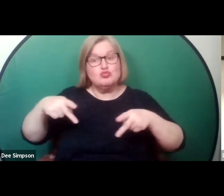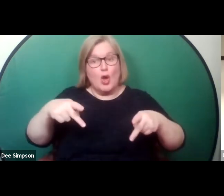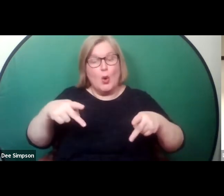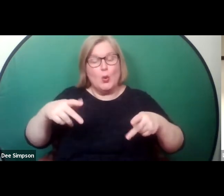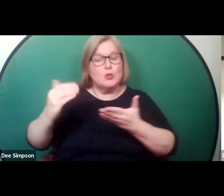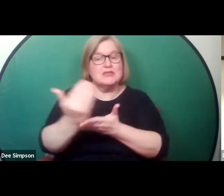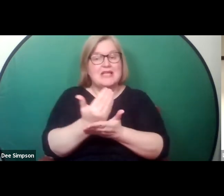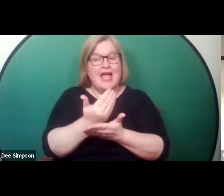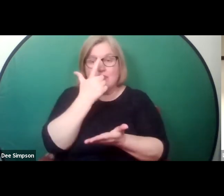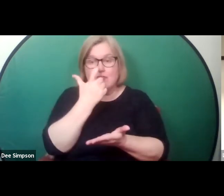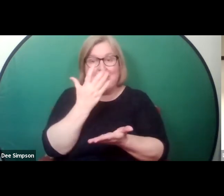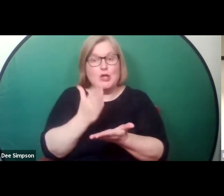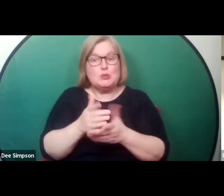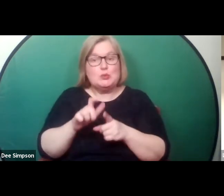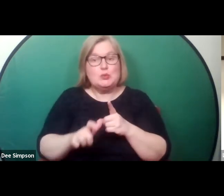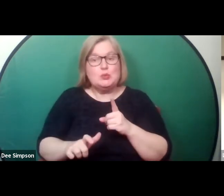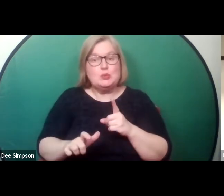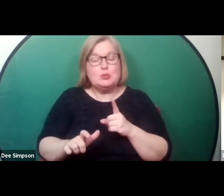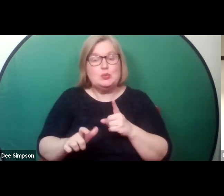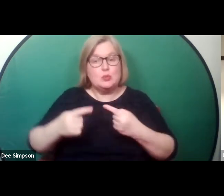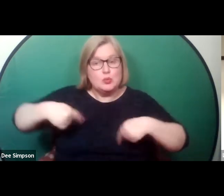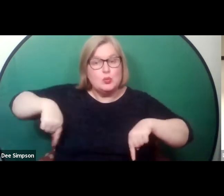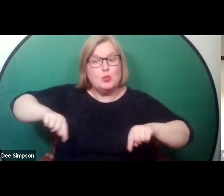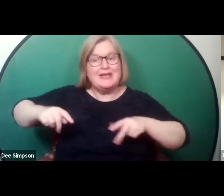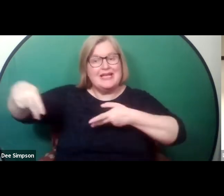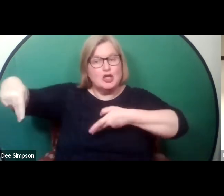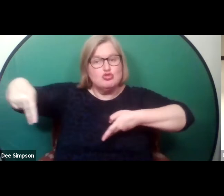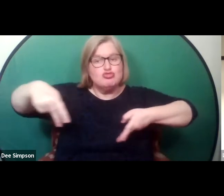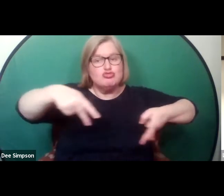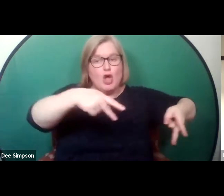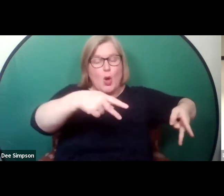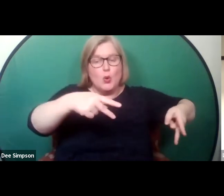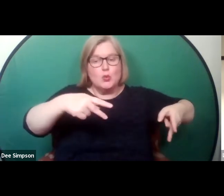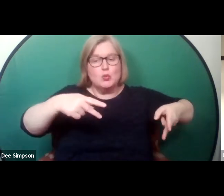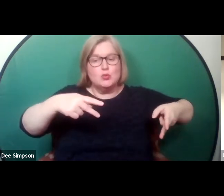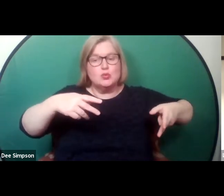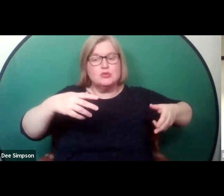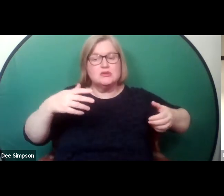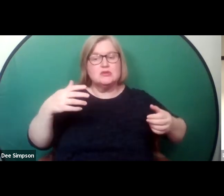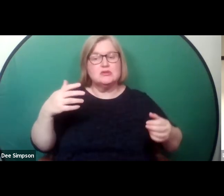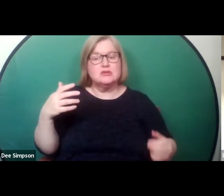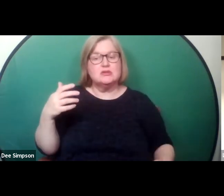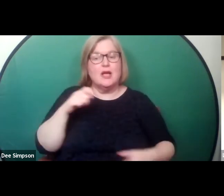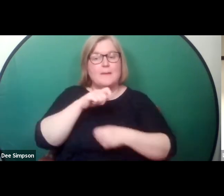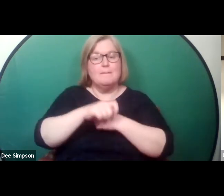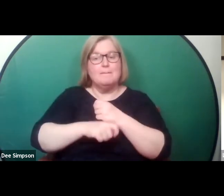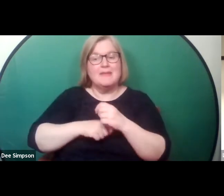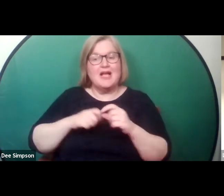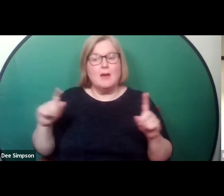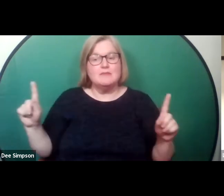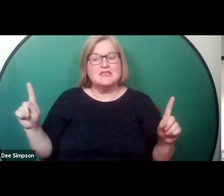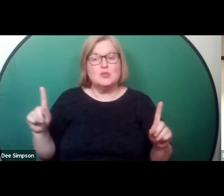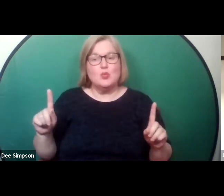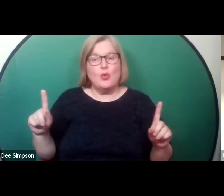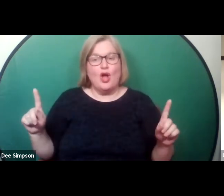safe to do so, we cross at grade, and then it becomes a question